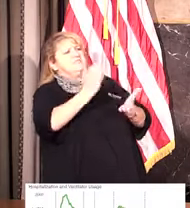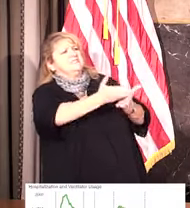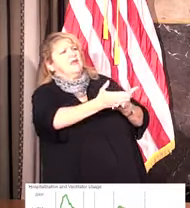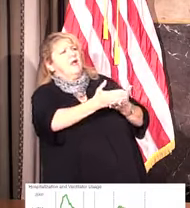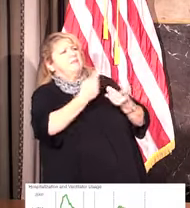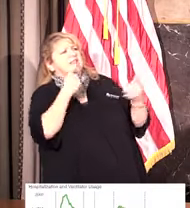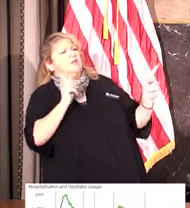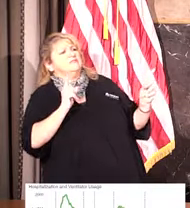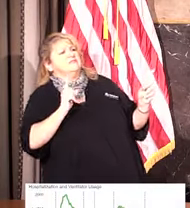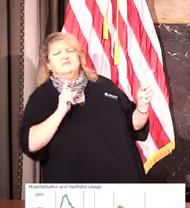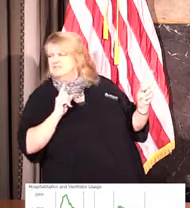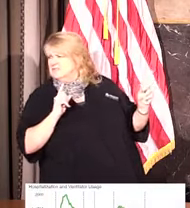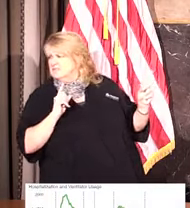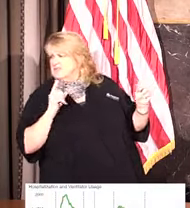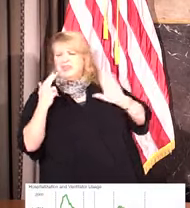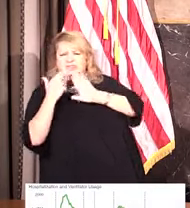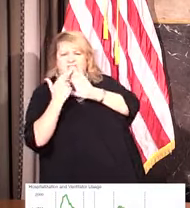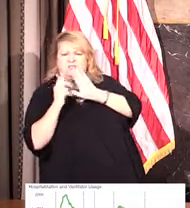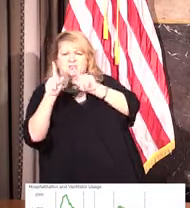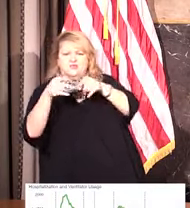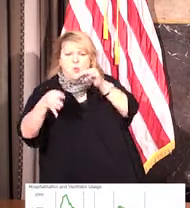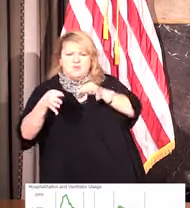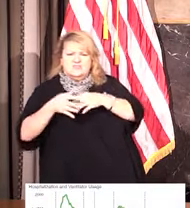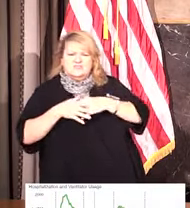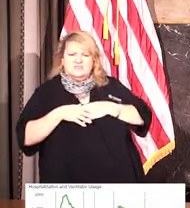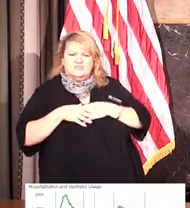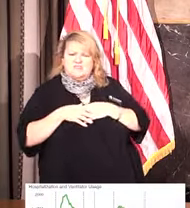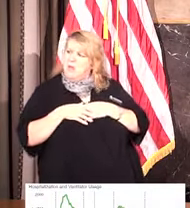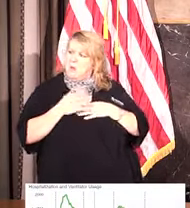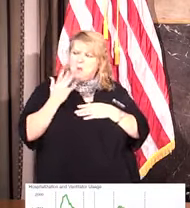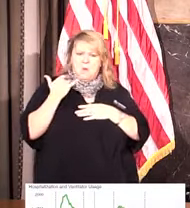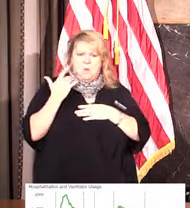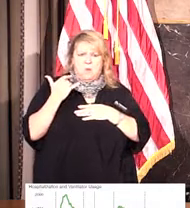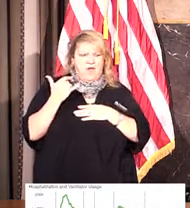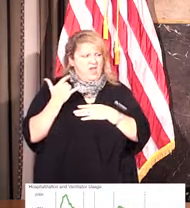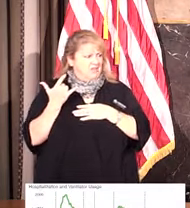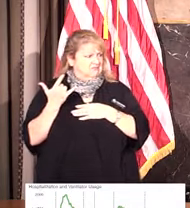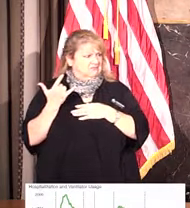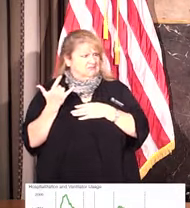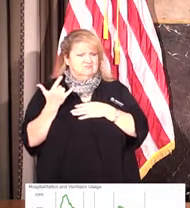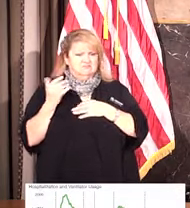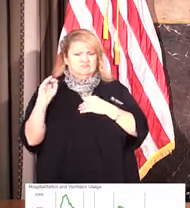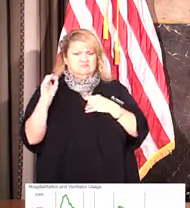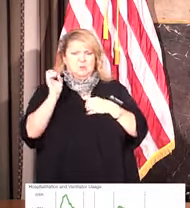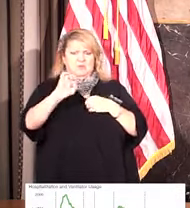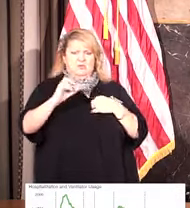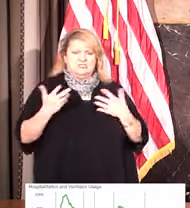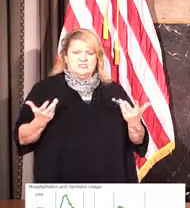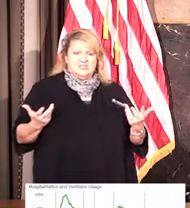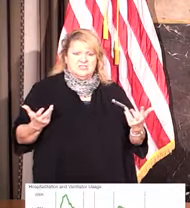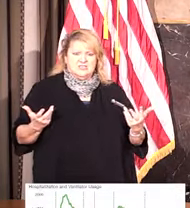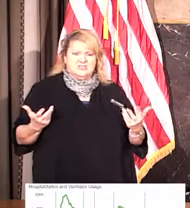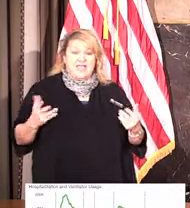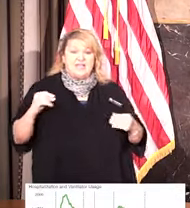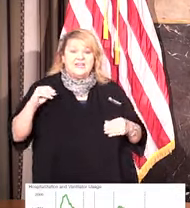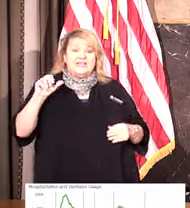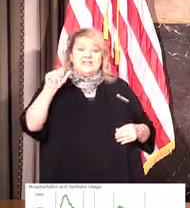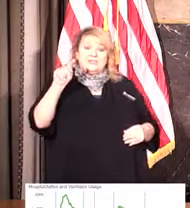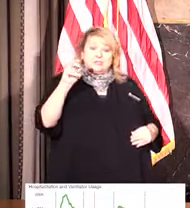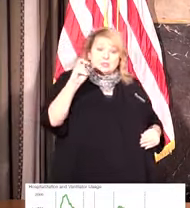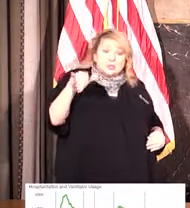Dealing with COVID-19 the way that we are, and the people of Louisiana were being told by the Attorney General, no